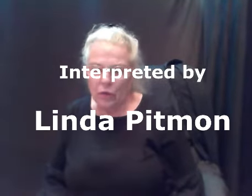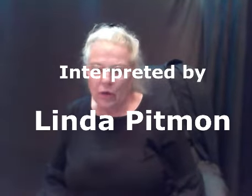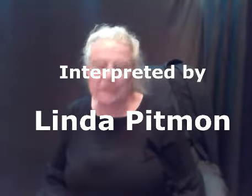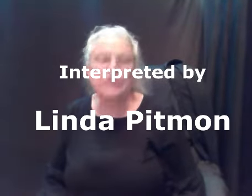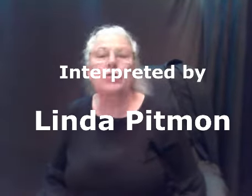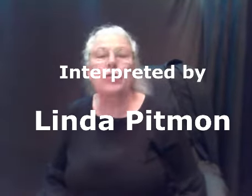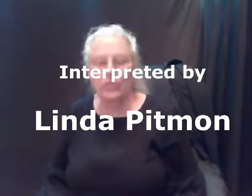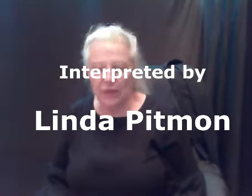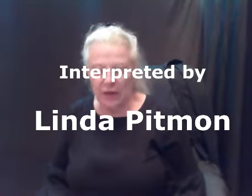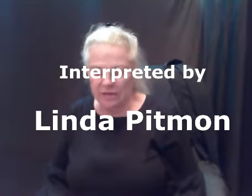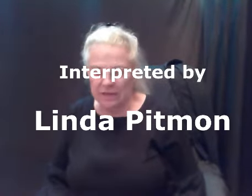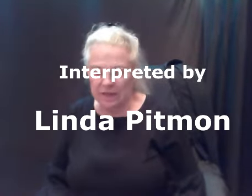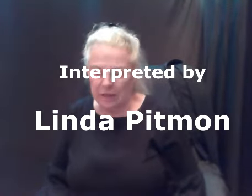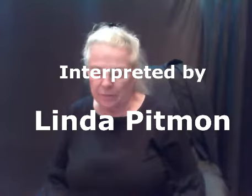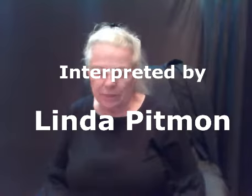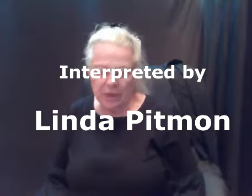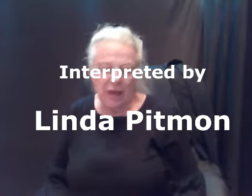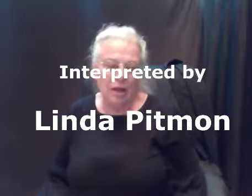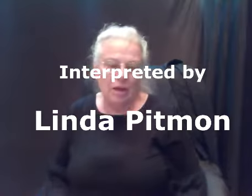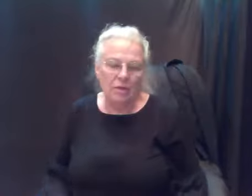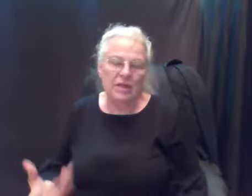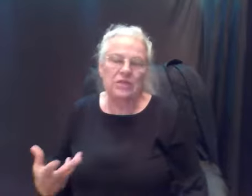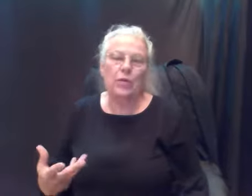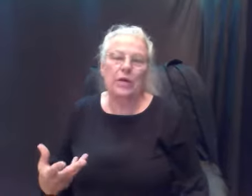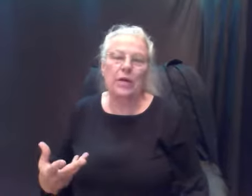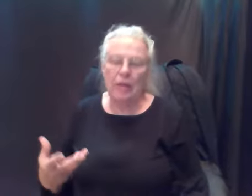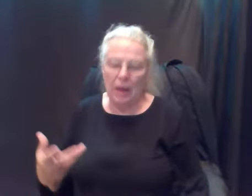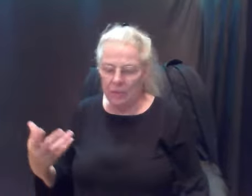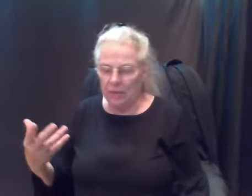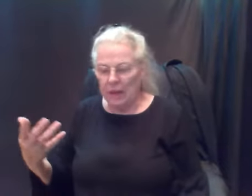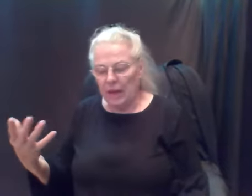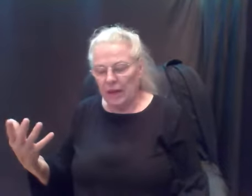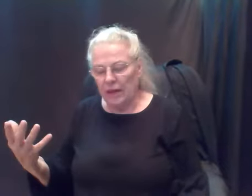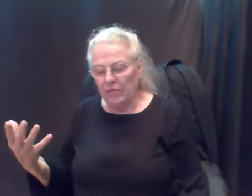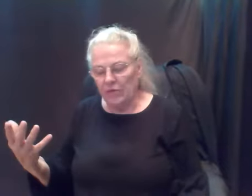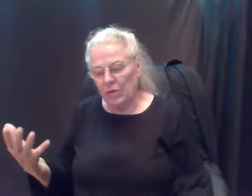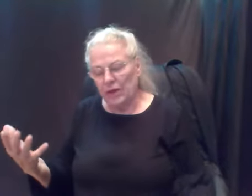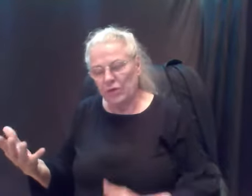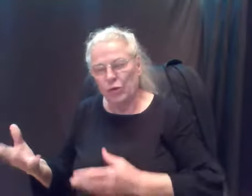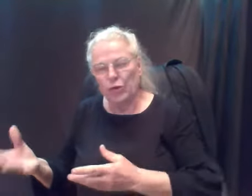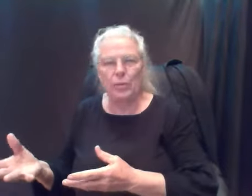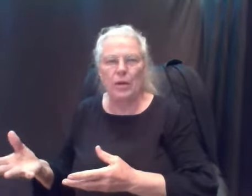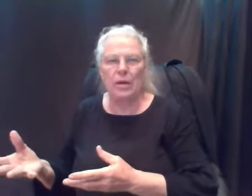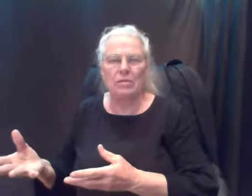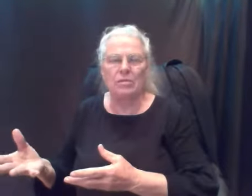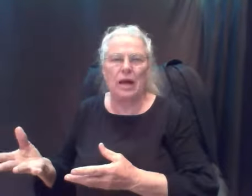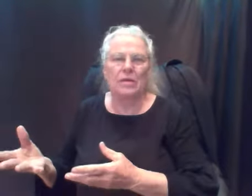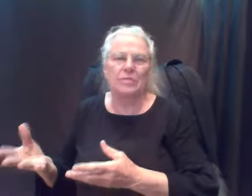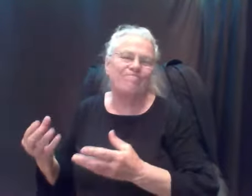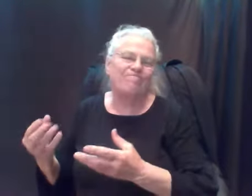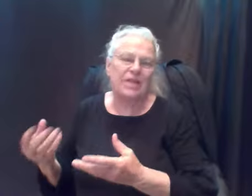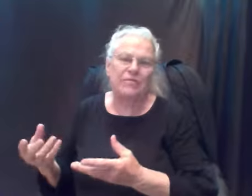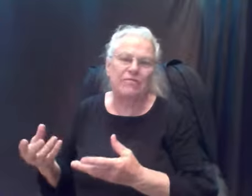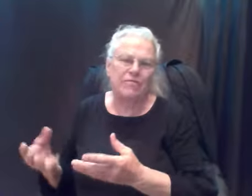grace greater than our sin. This one, even though it could be